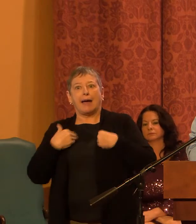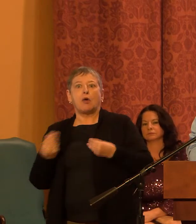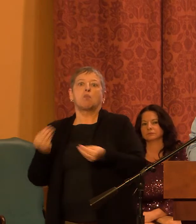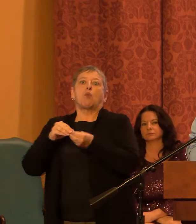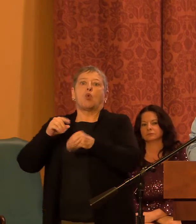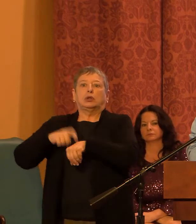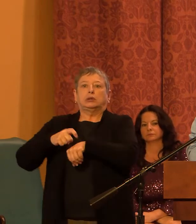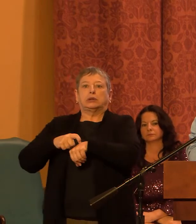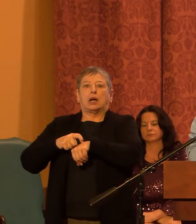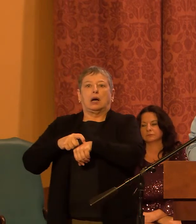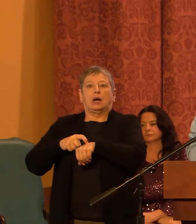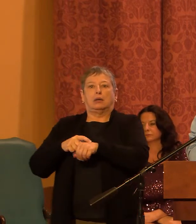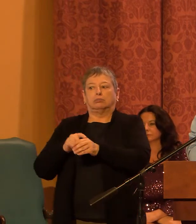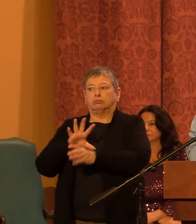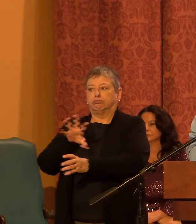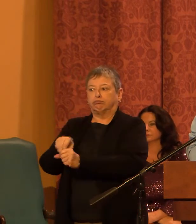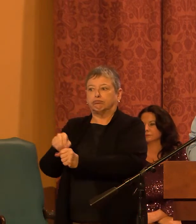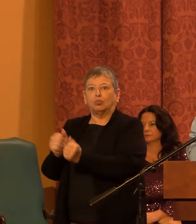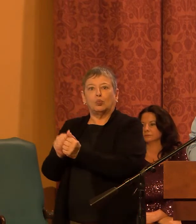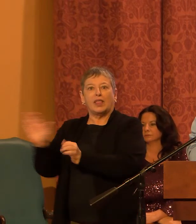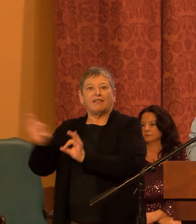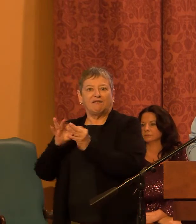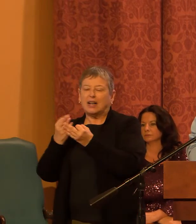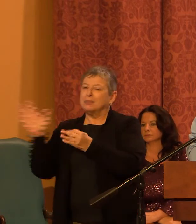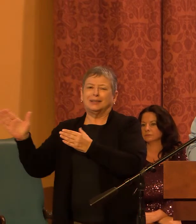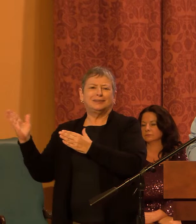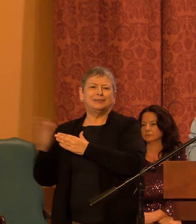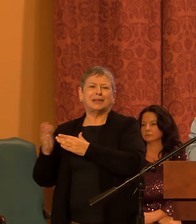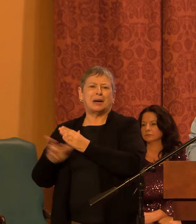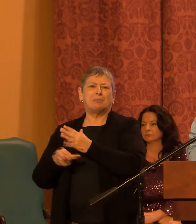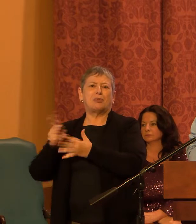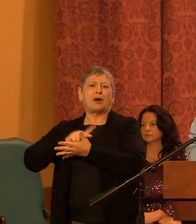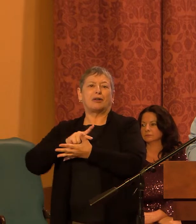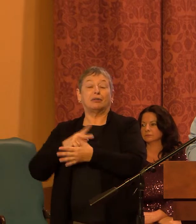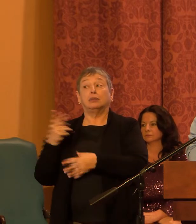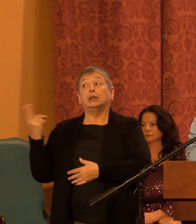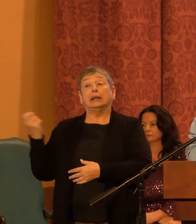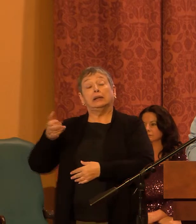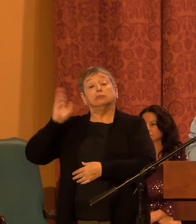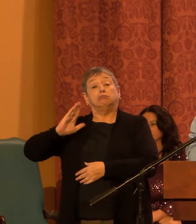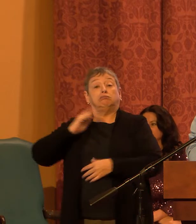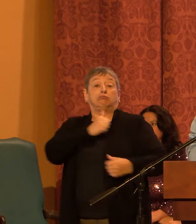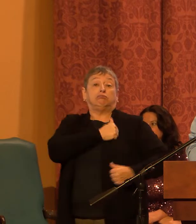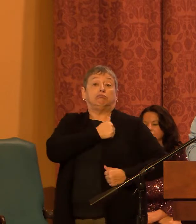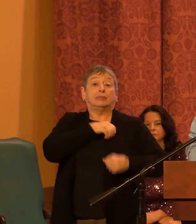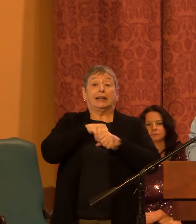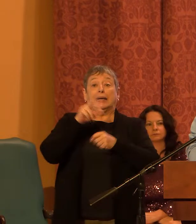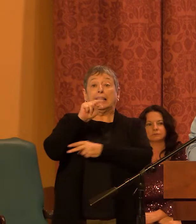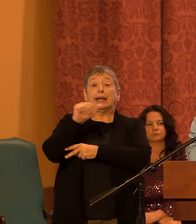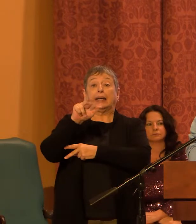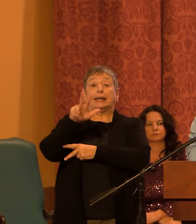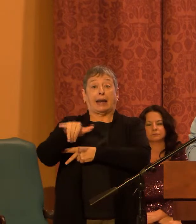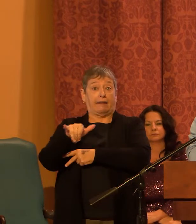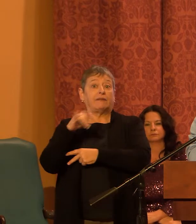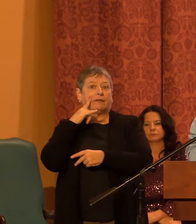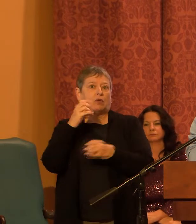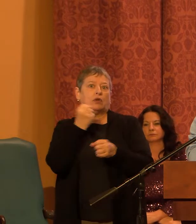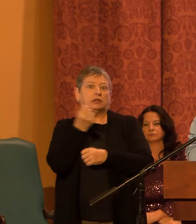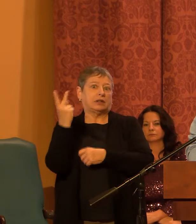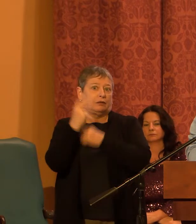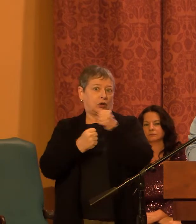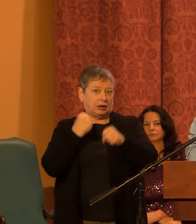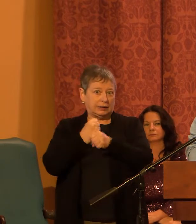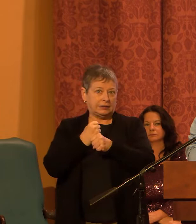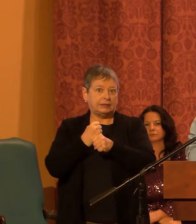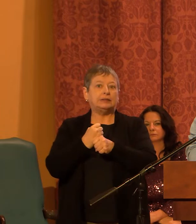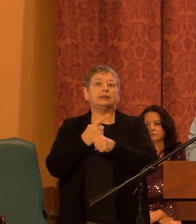always been his top priority. He is also a veteran who served in the Navy for 11 years and has actively volunteered his